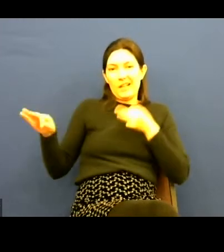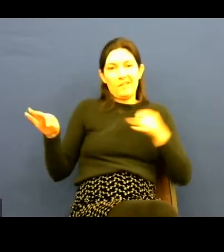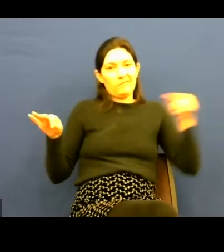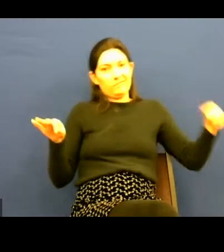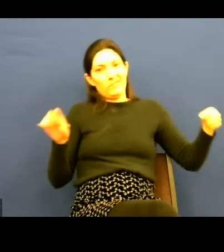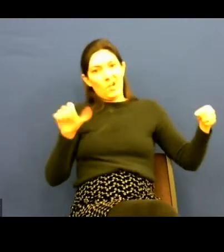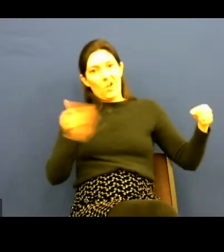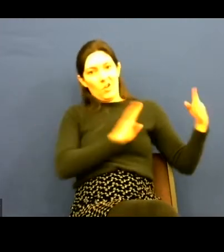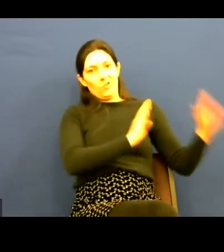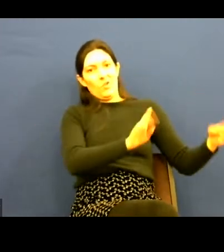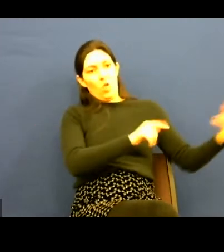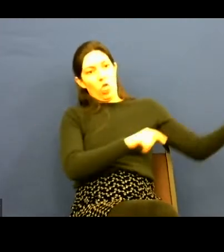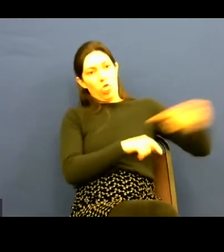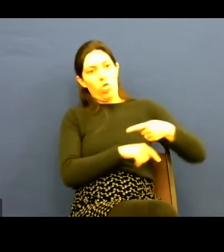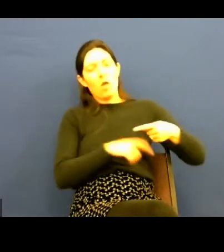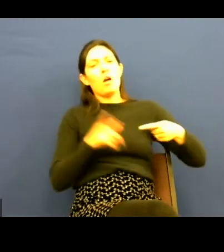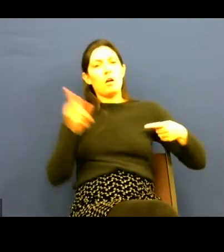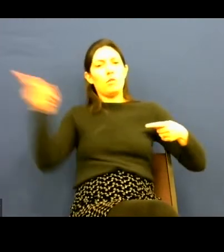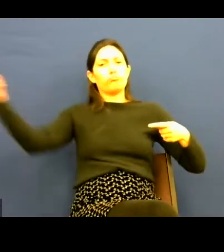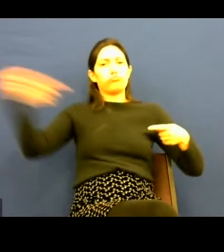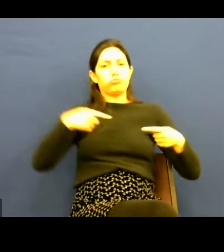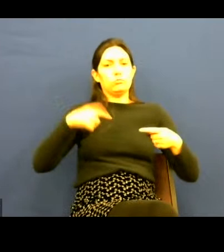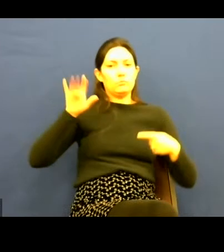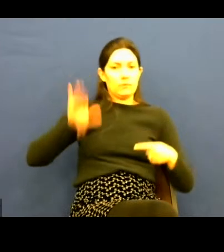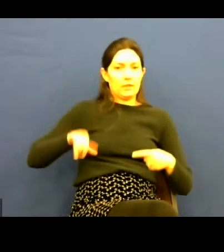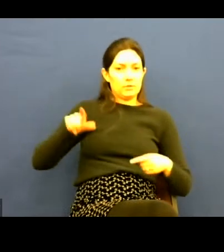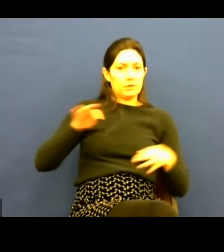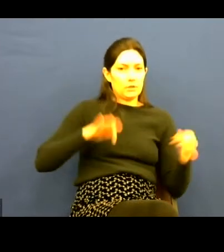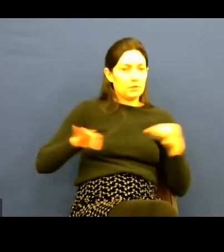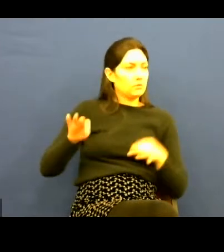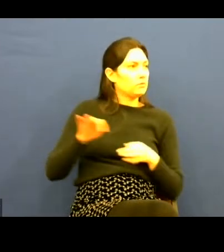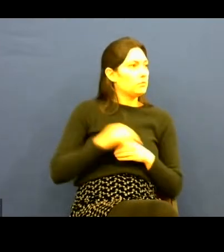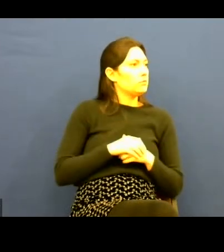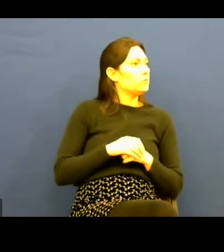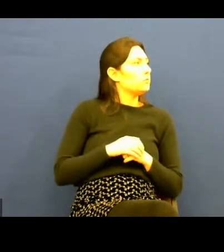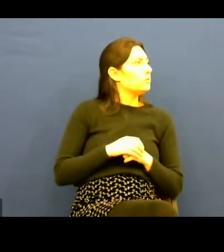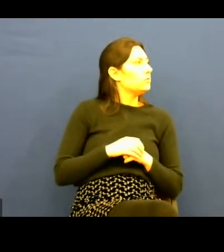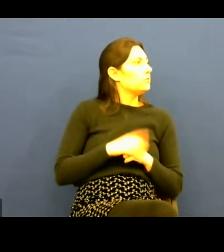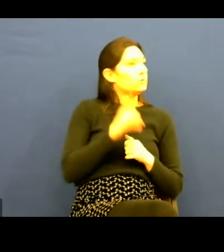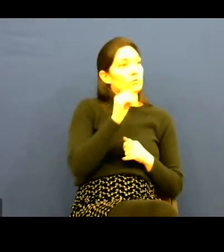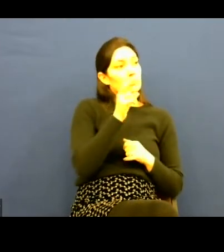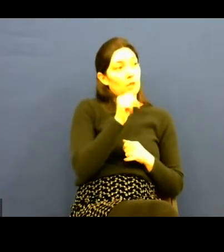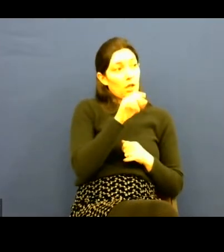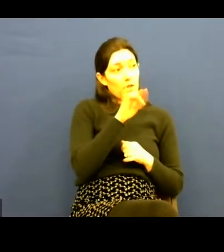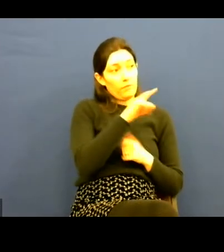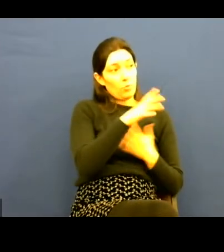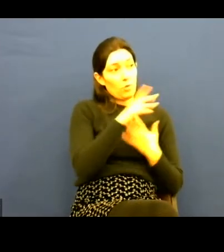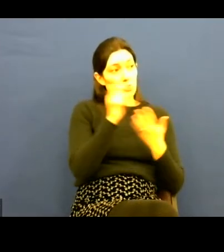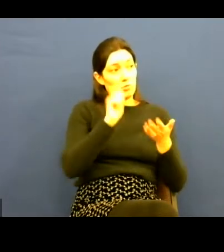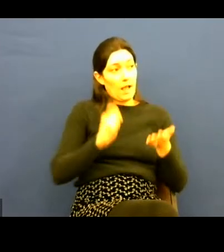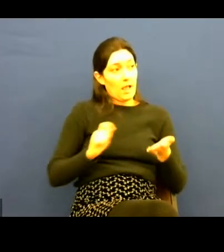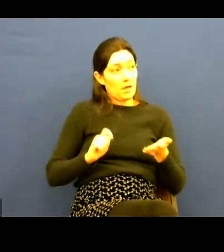And Don, if you want to tailor these up beforehand, that's up to you. Otherwise, I'm good to go with them as is.